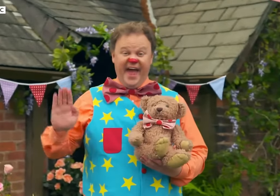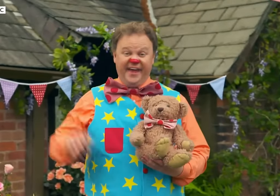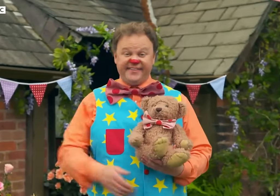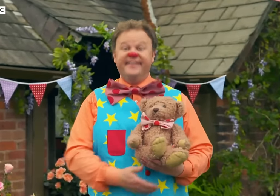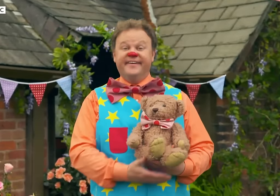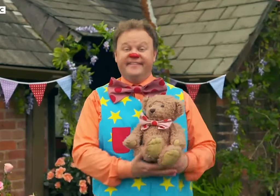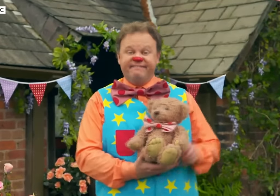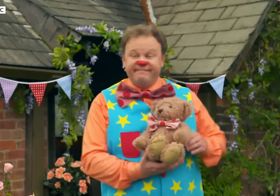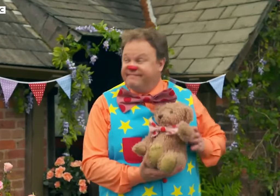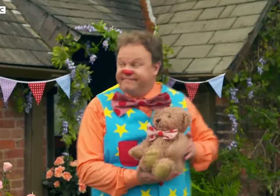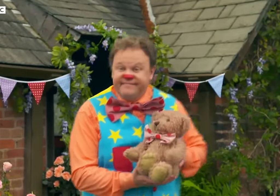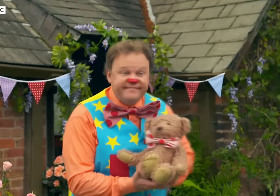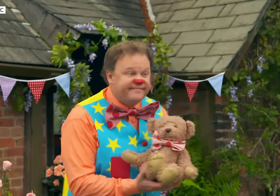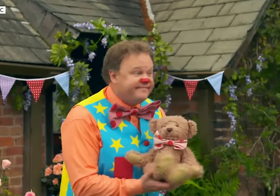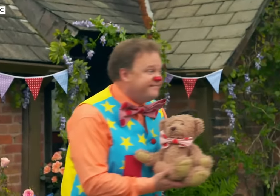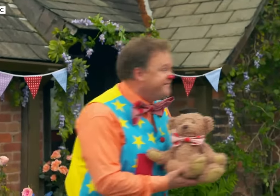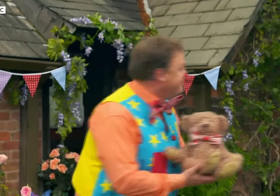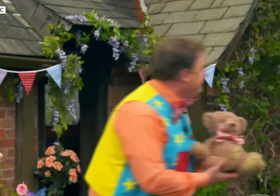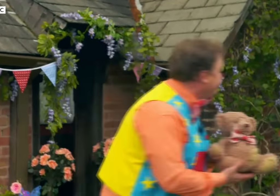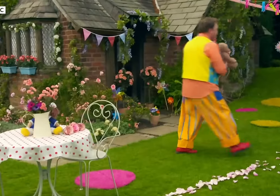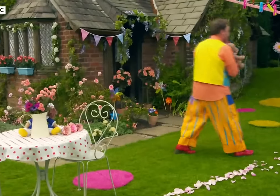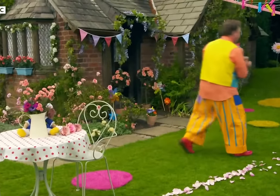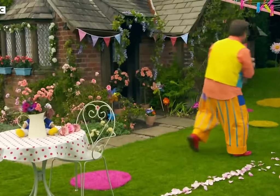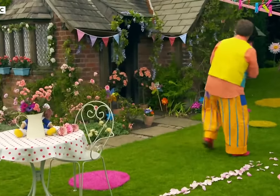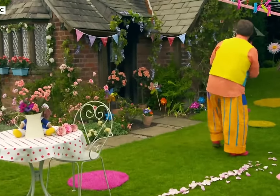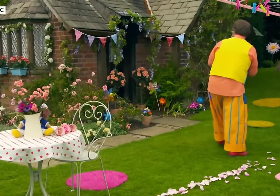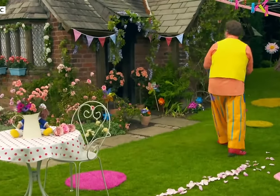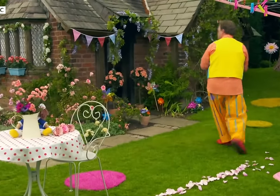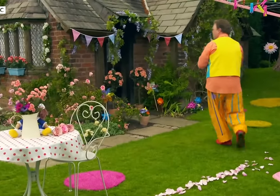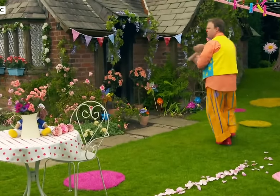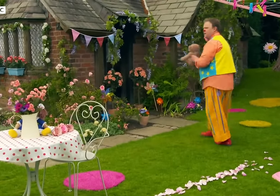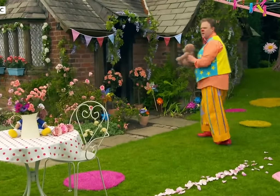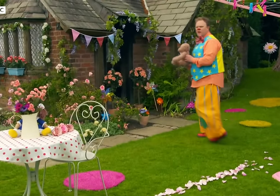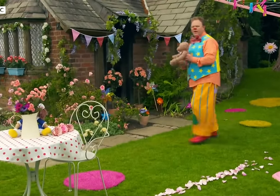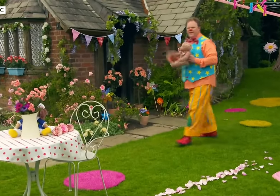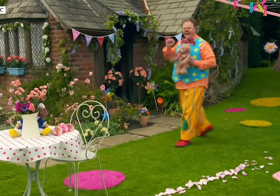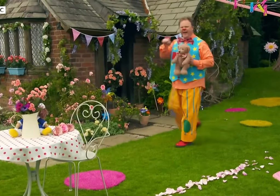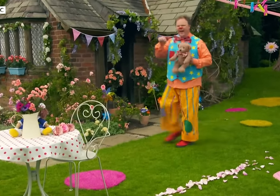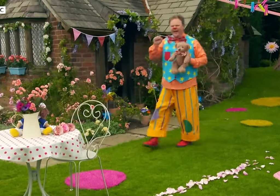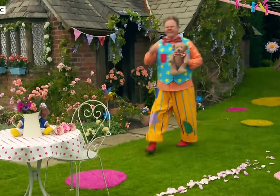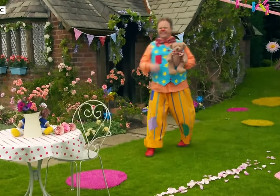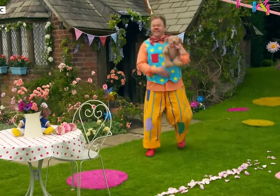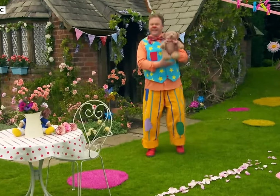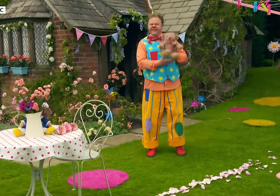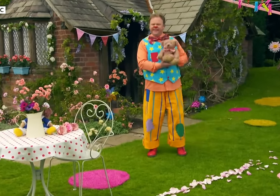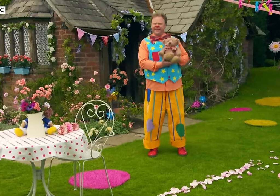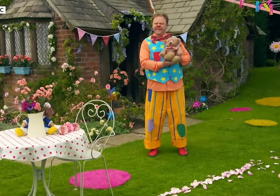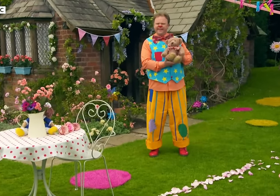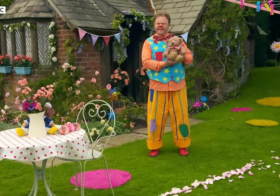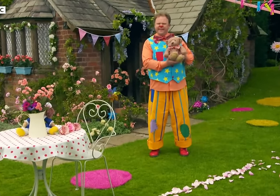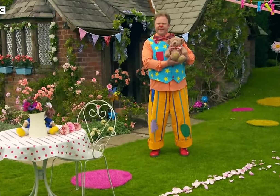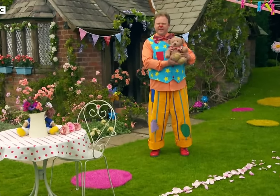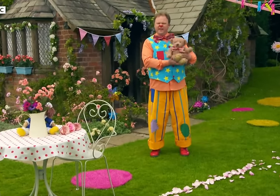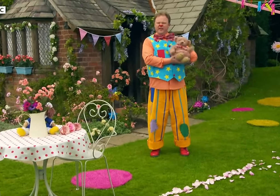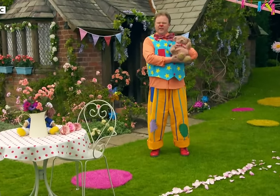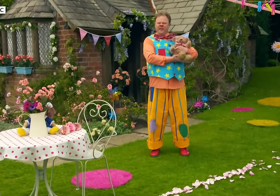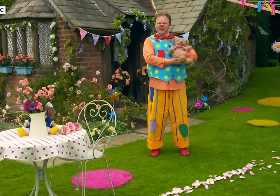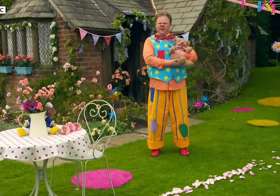yet. Mr. Tumble! What? Mr. Tumble! Yes? What's that on the floor, Mr.